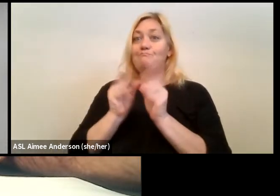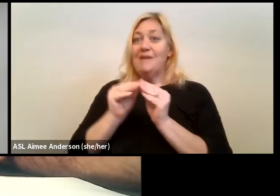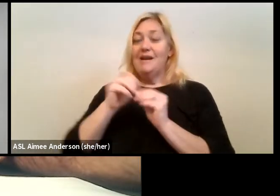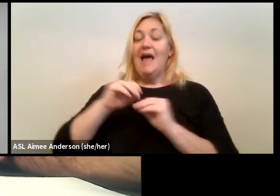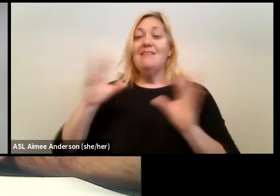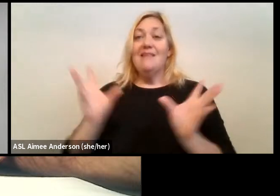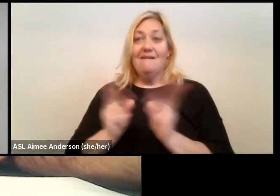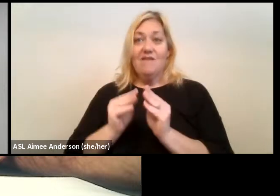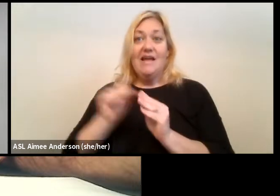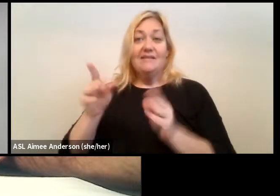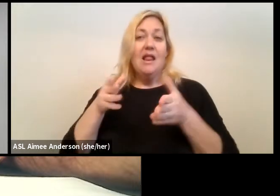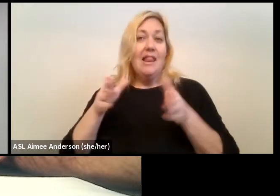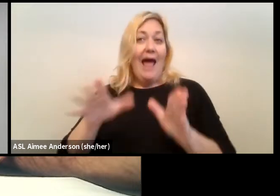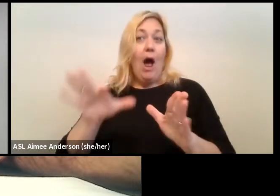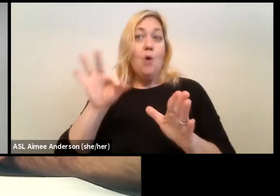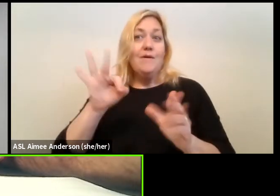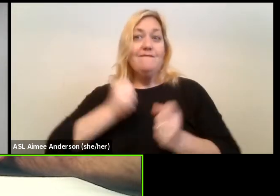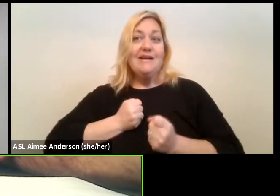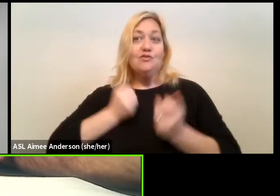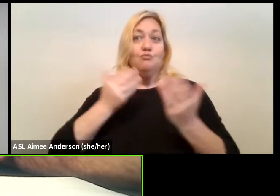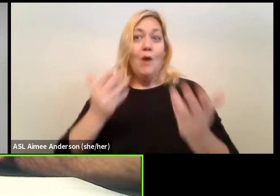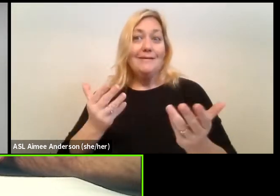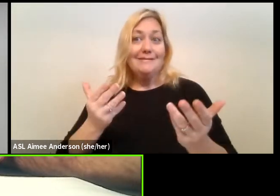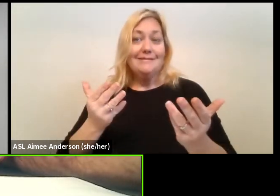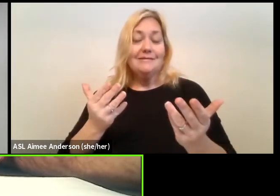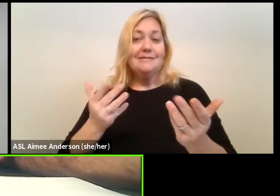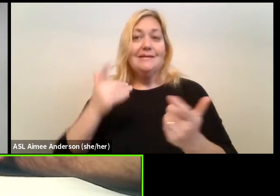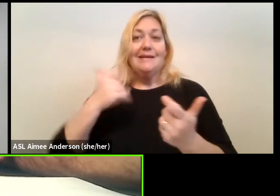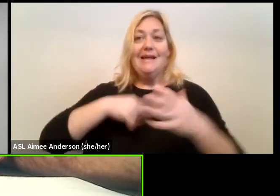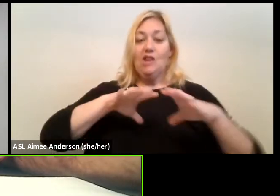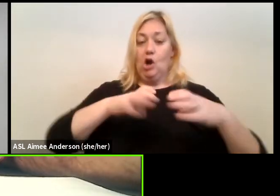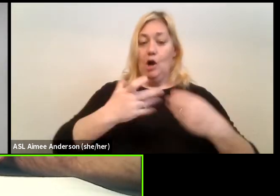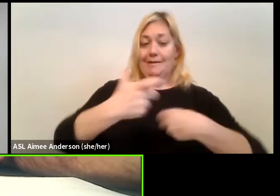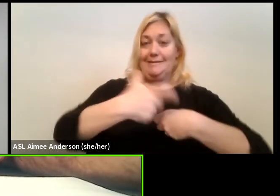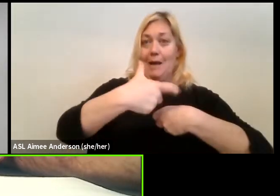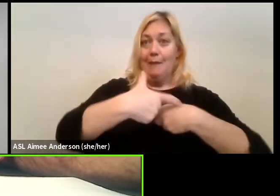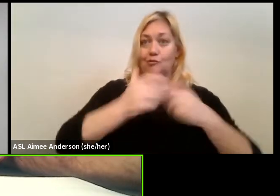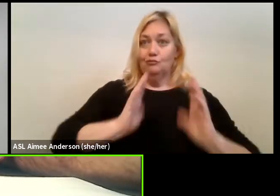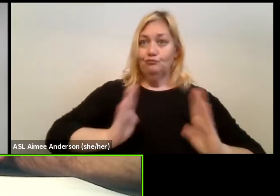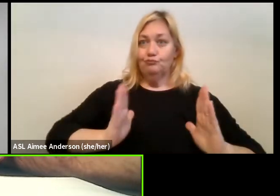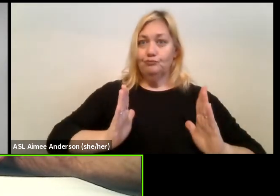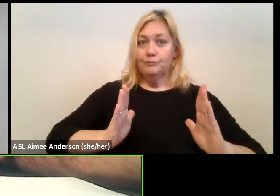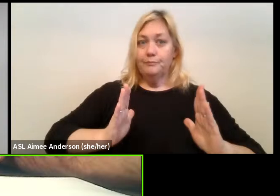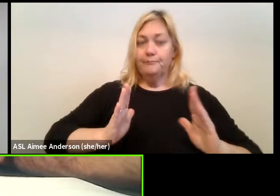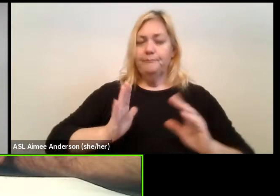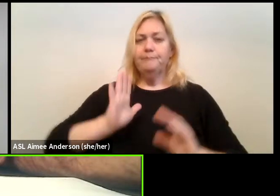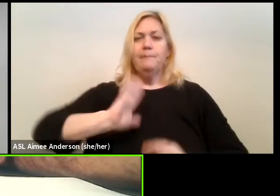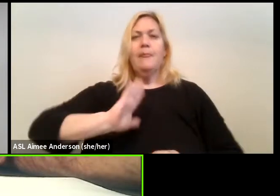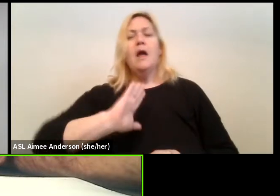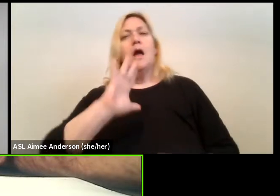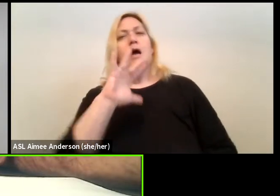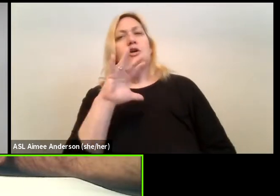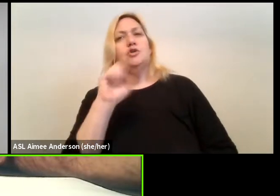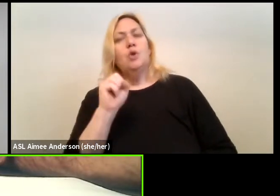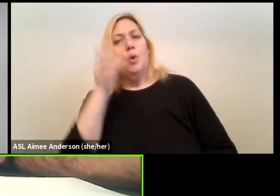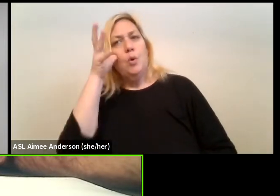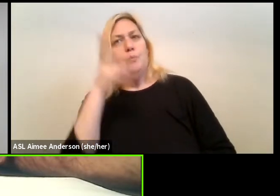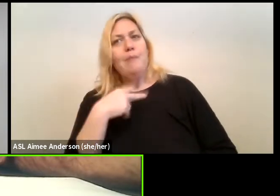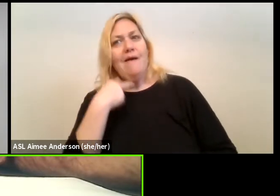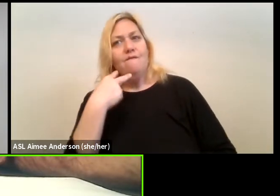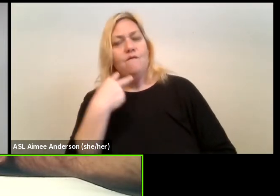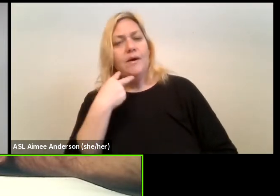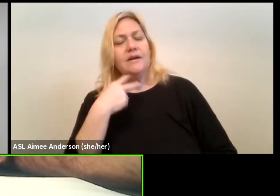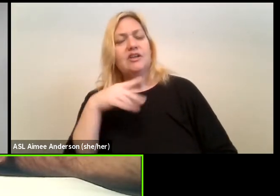if expressed. All right. Within the caucus times. So there will